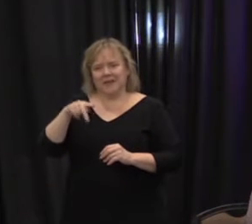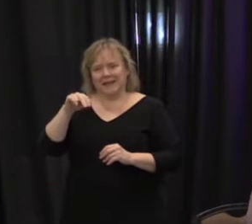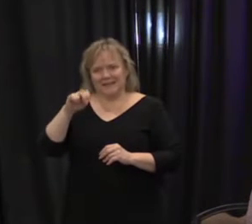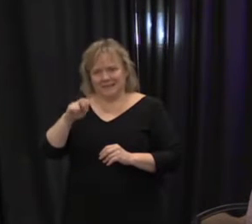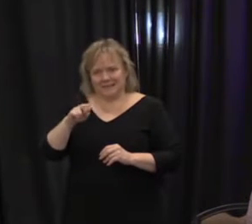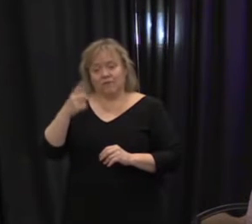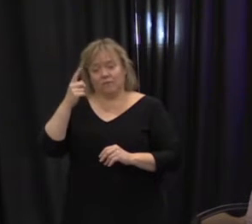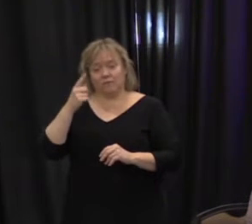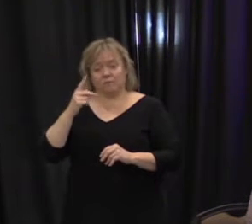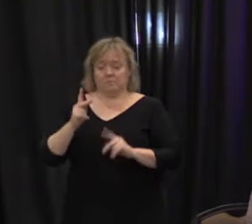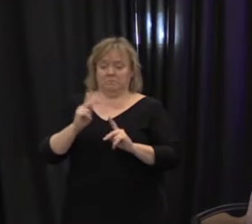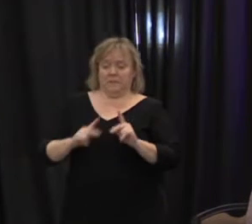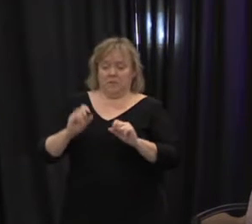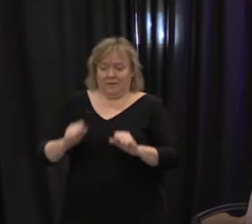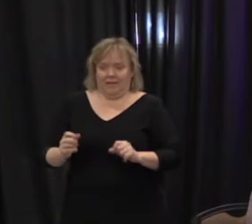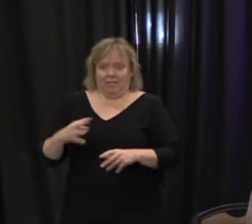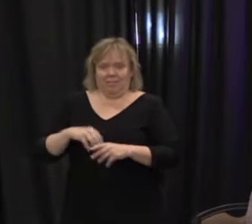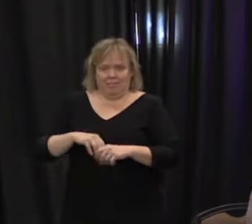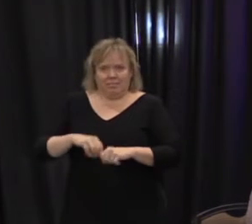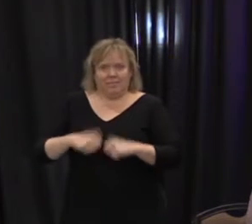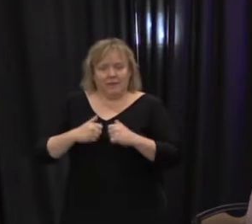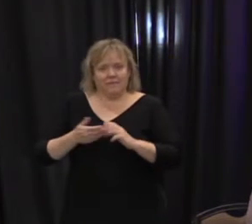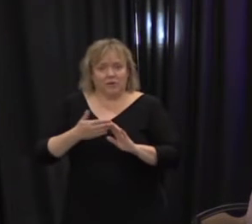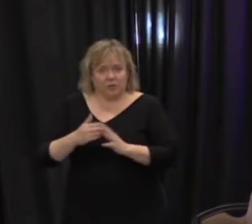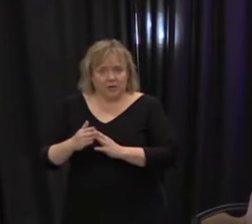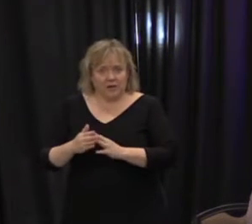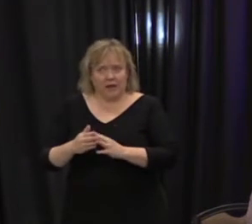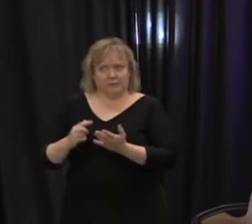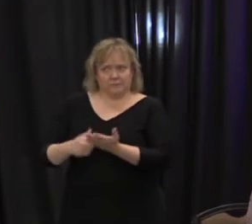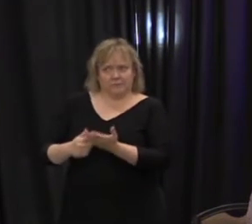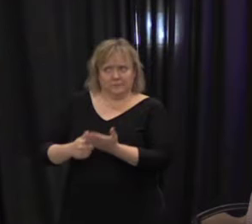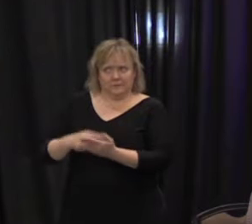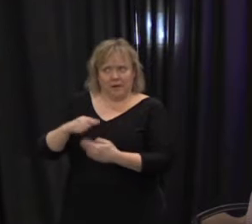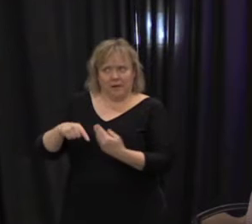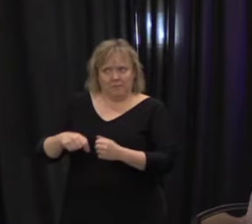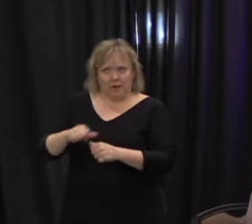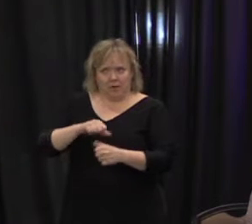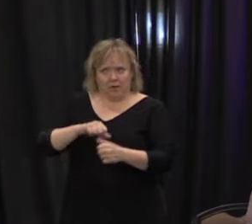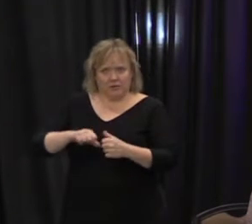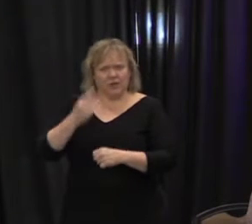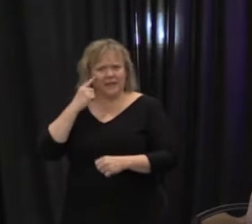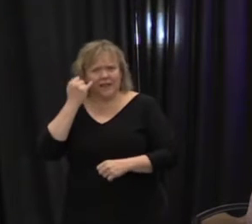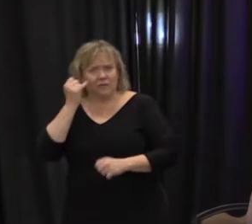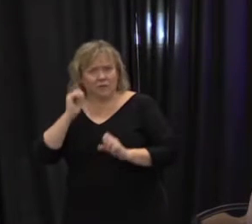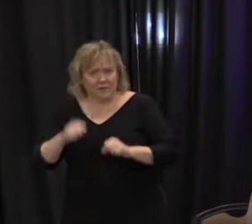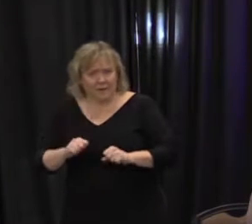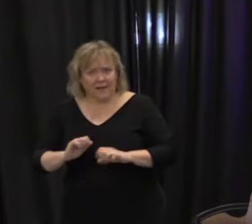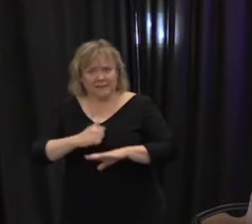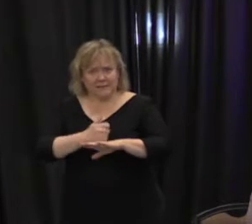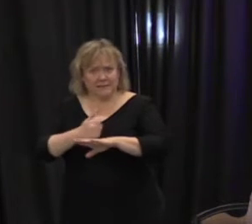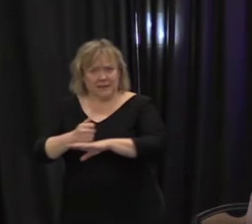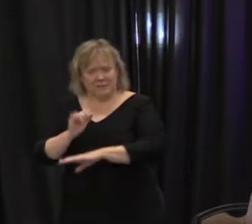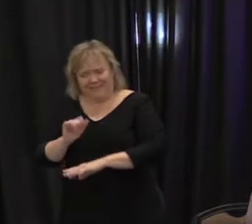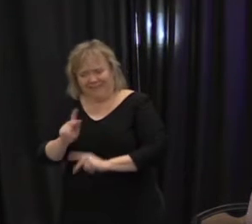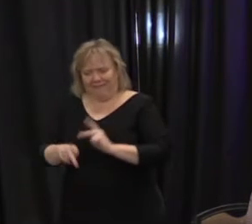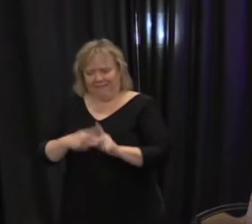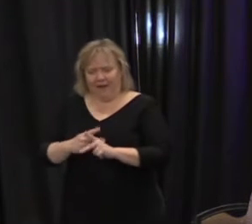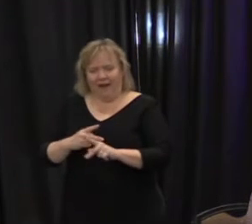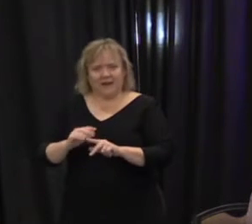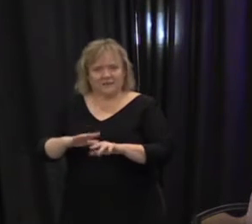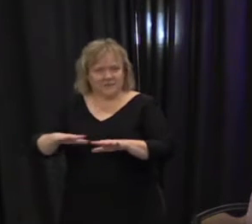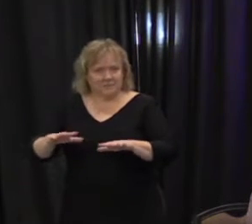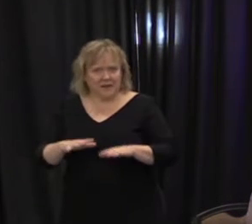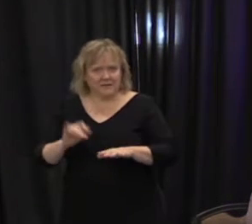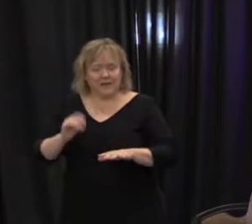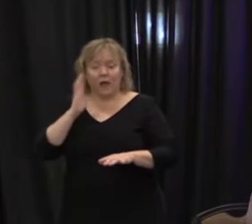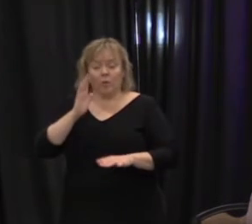talking with each other. I think ultimately being able to create those spaces will create this cultural shift, not only around how